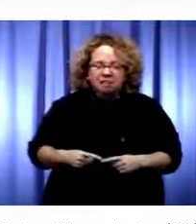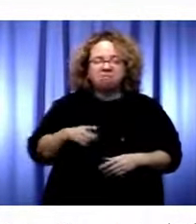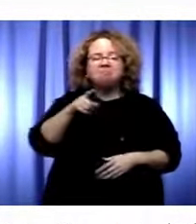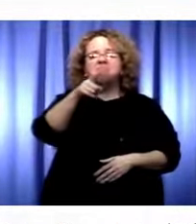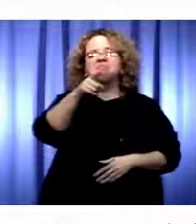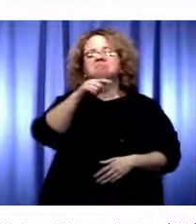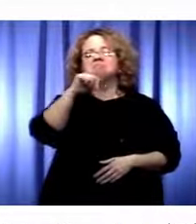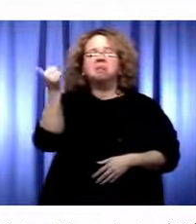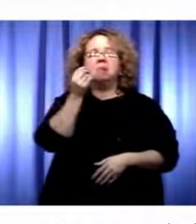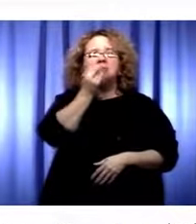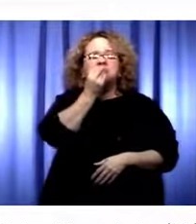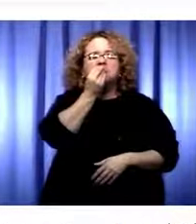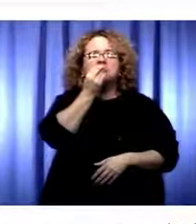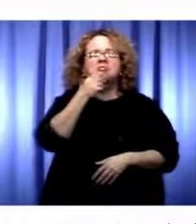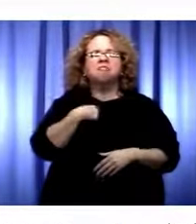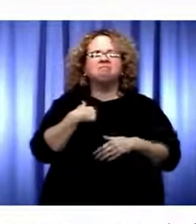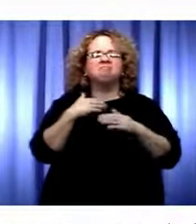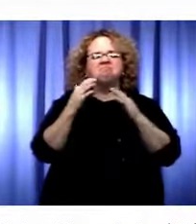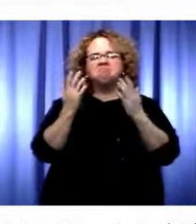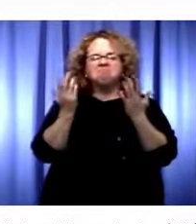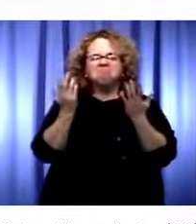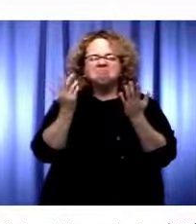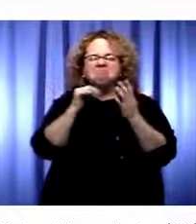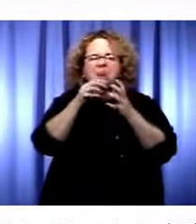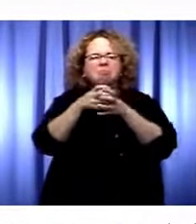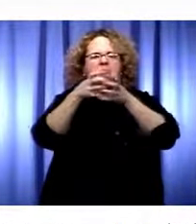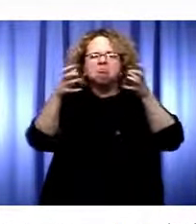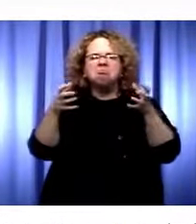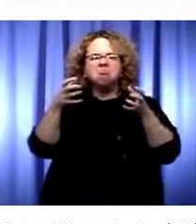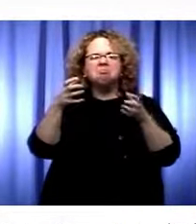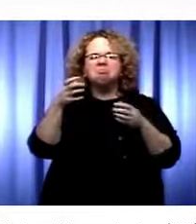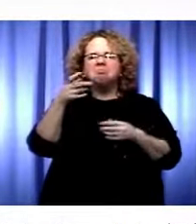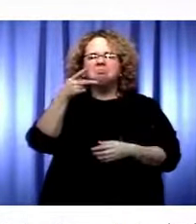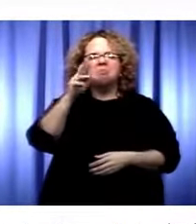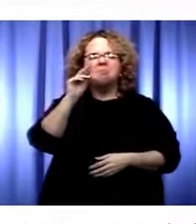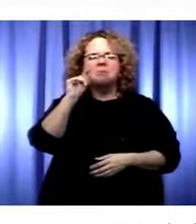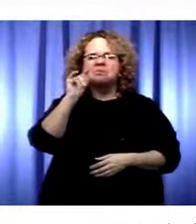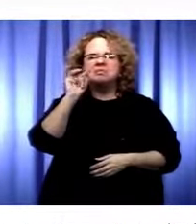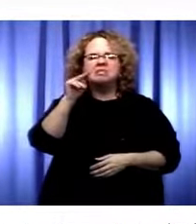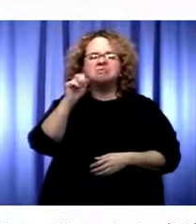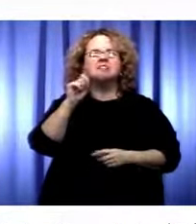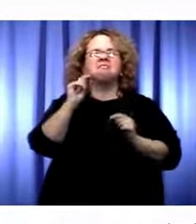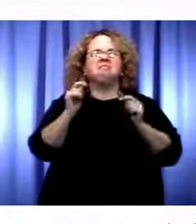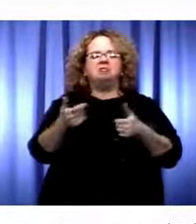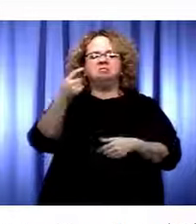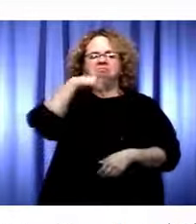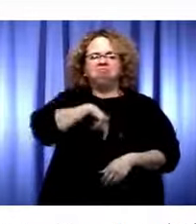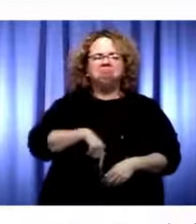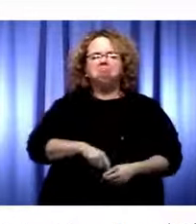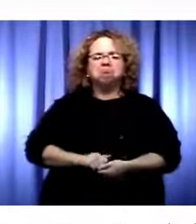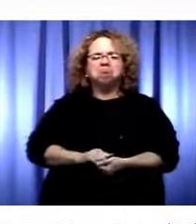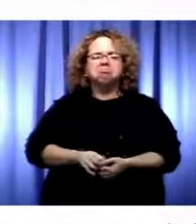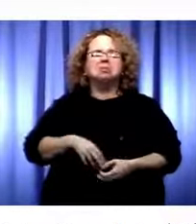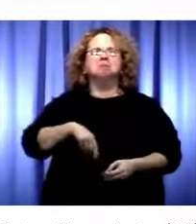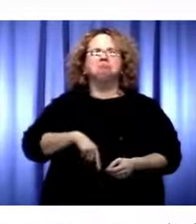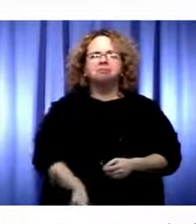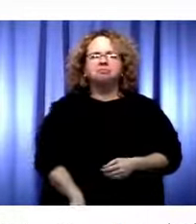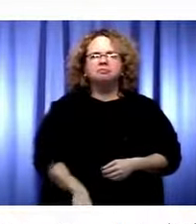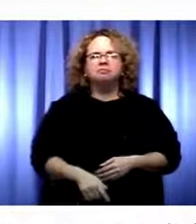proteins. High protein content takes longer to digest. If you eat something